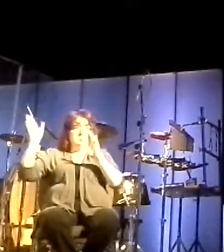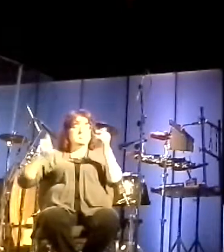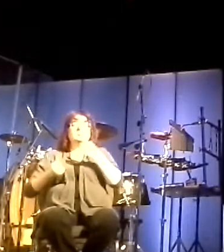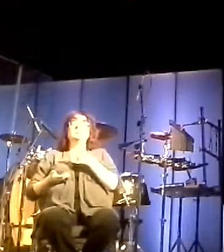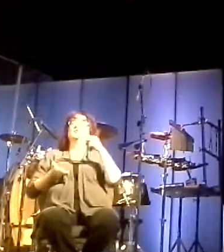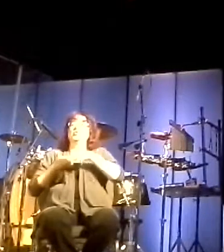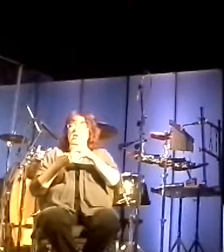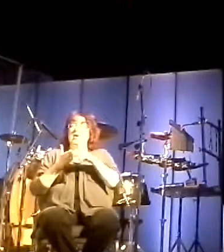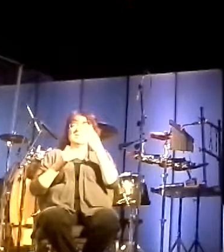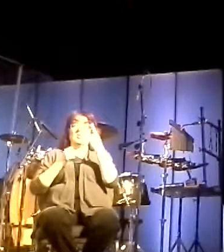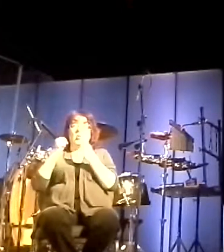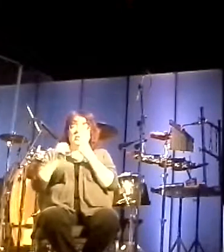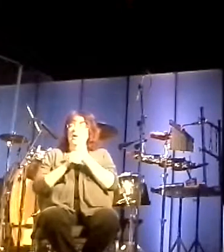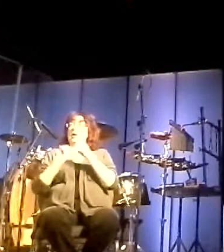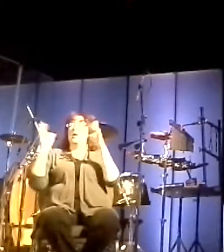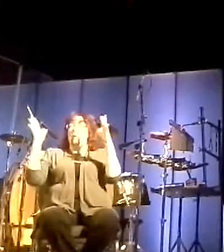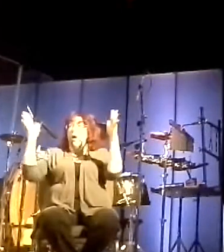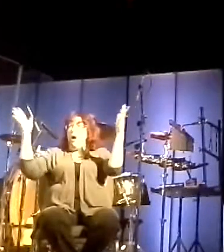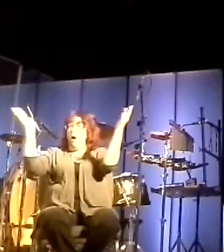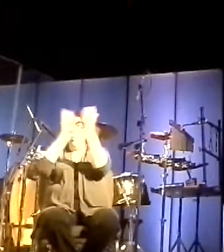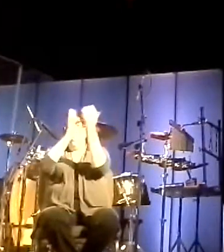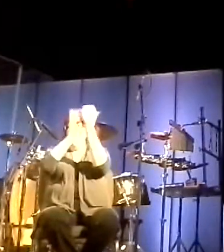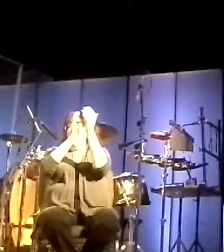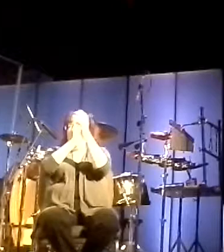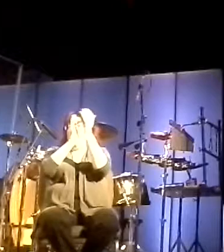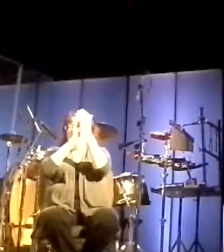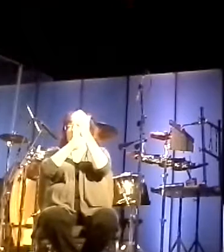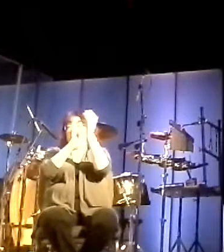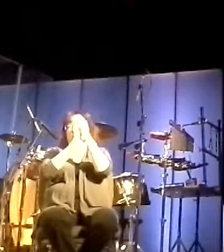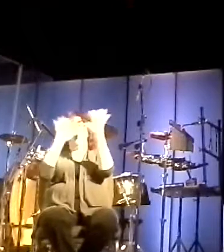just joined us this last year. Come on, give us a big hand.